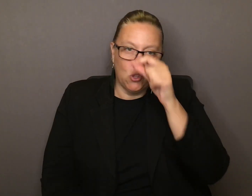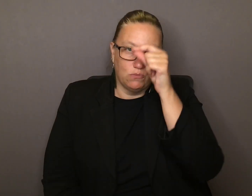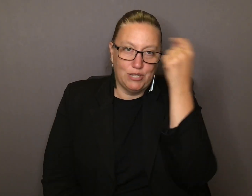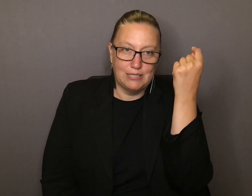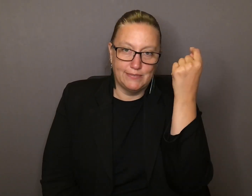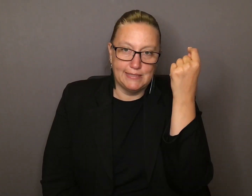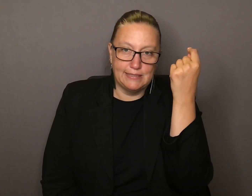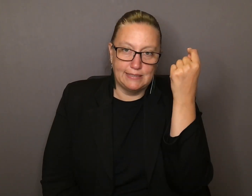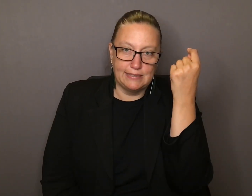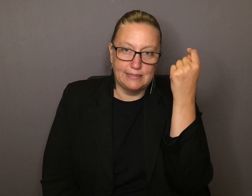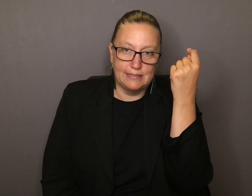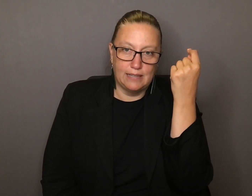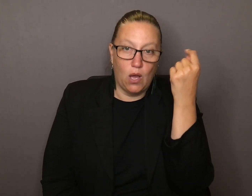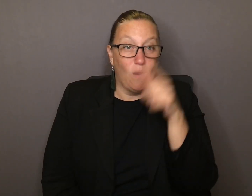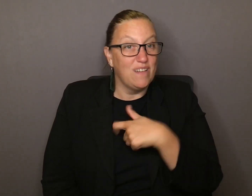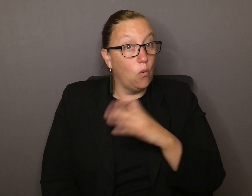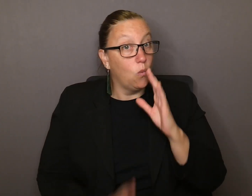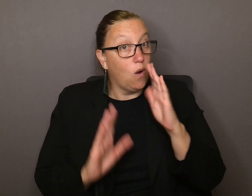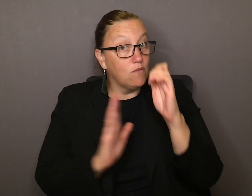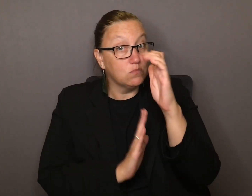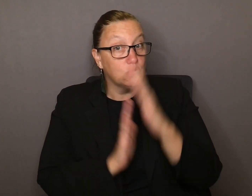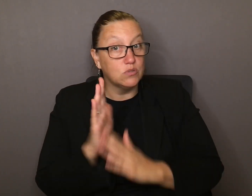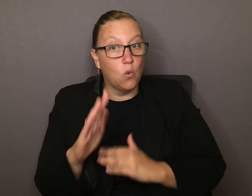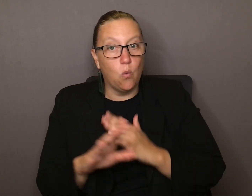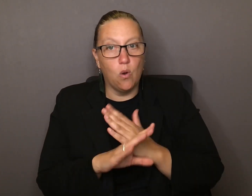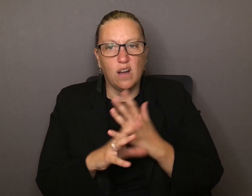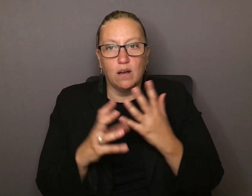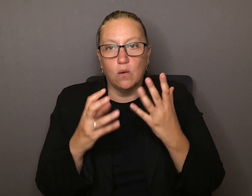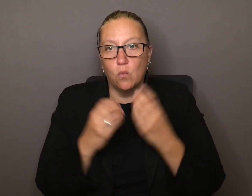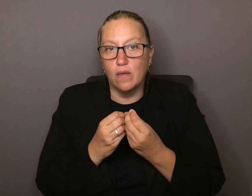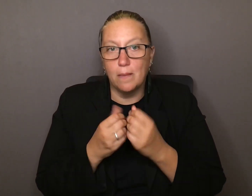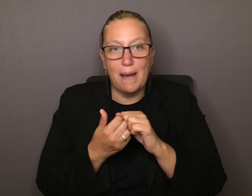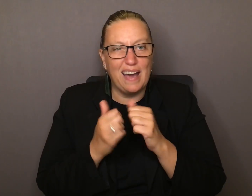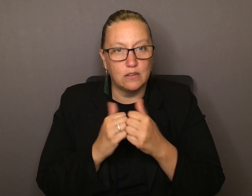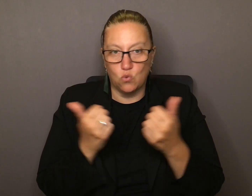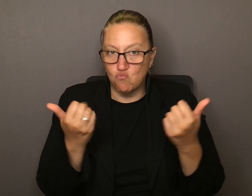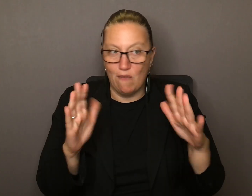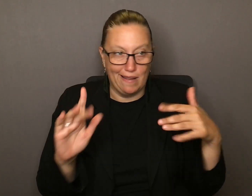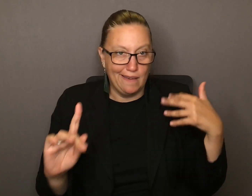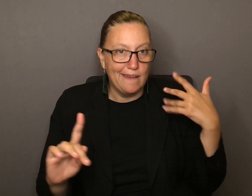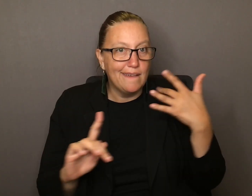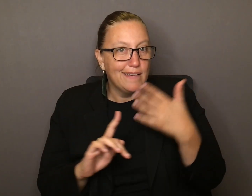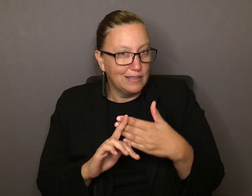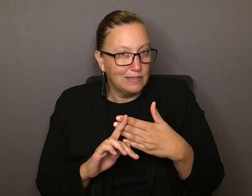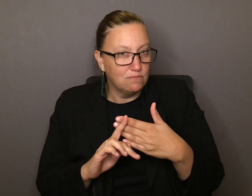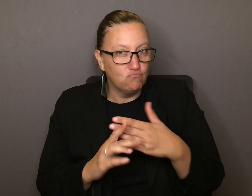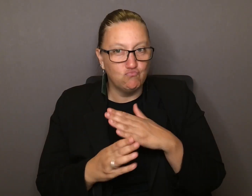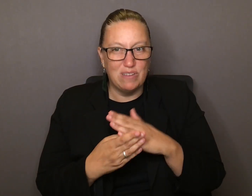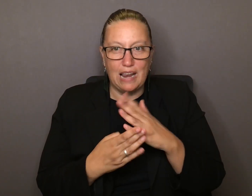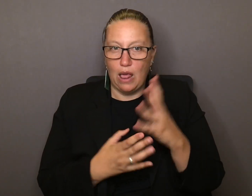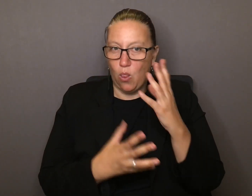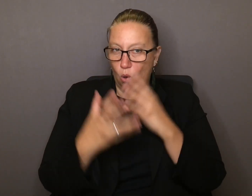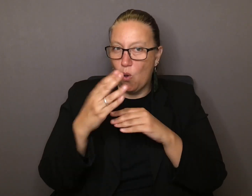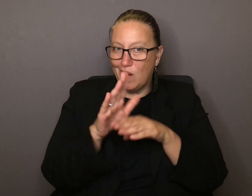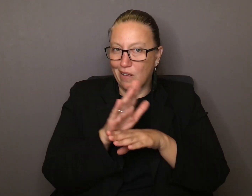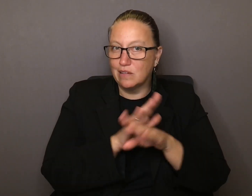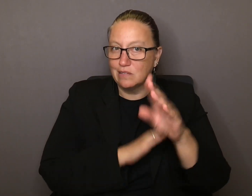that we've had some wonderful experiences working with partners already, and it is very much a learning experience, and it's wonderful to